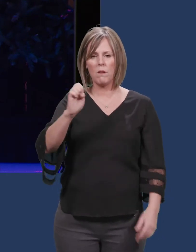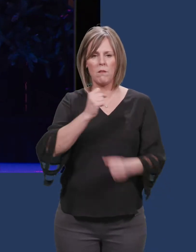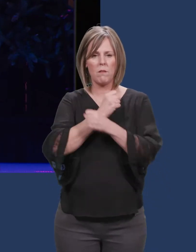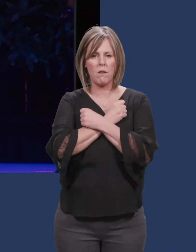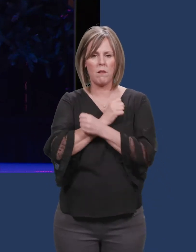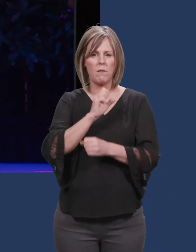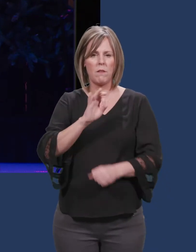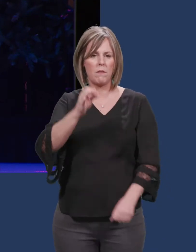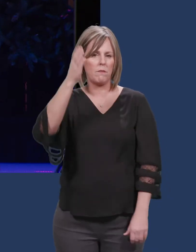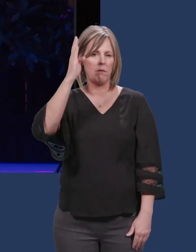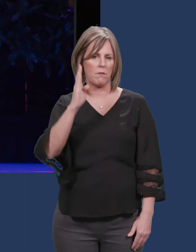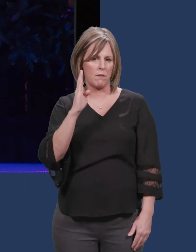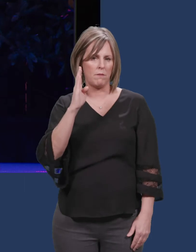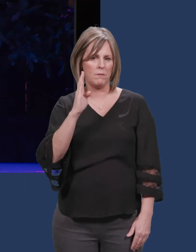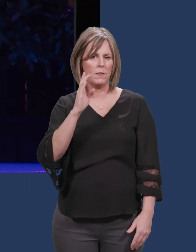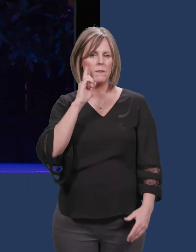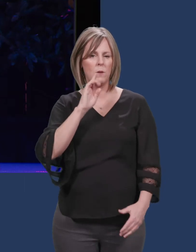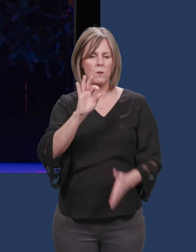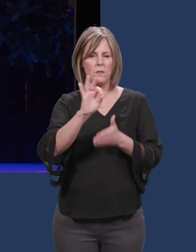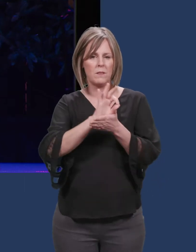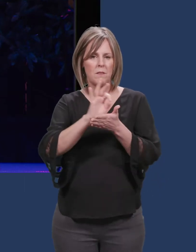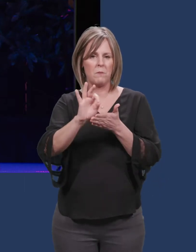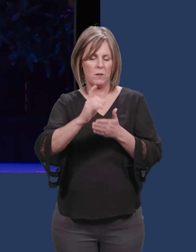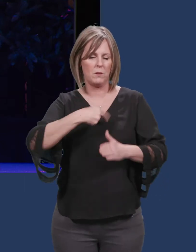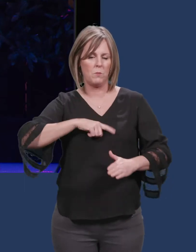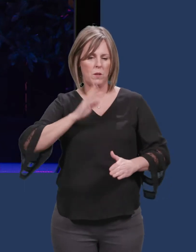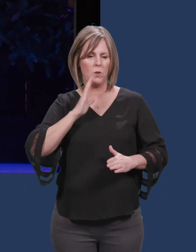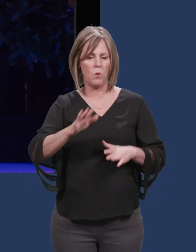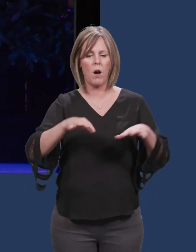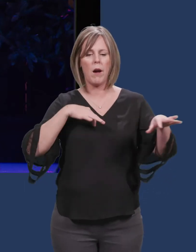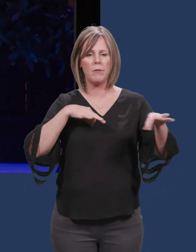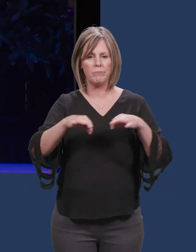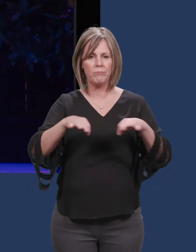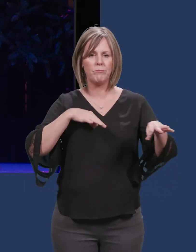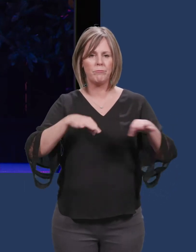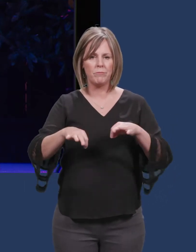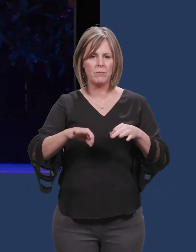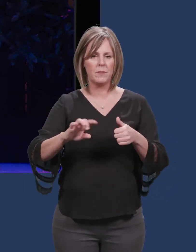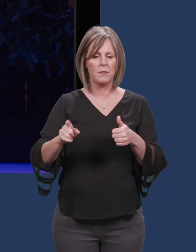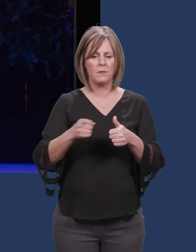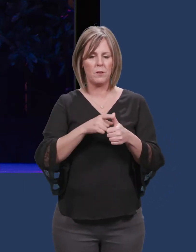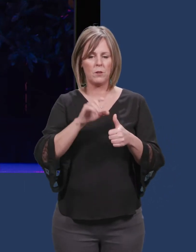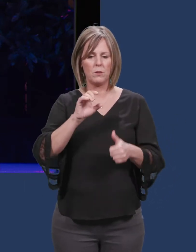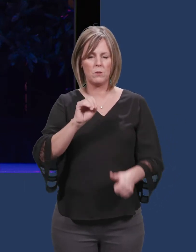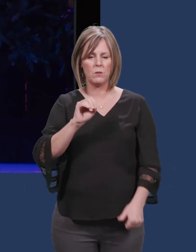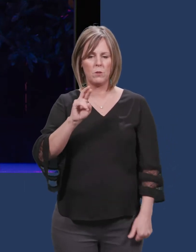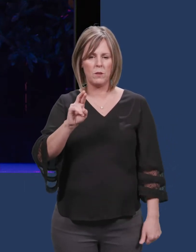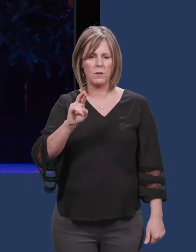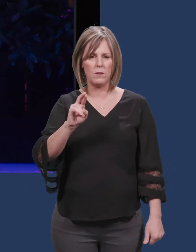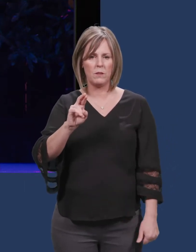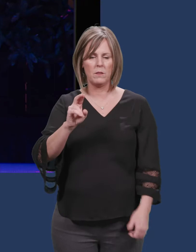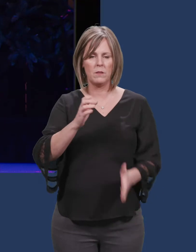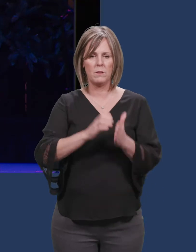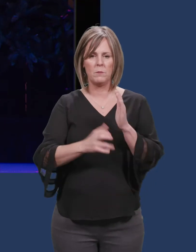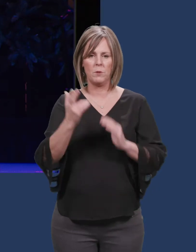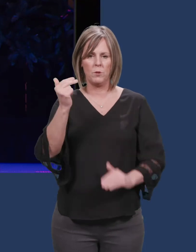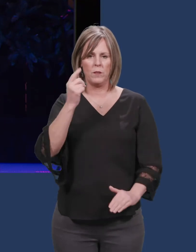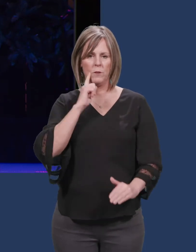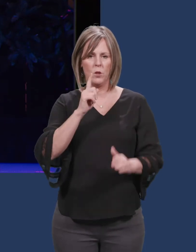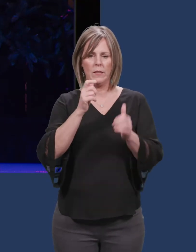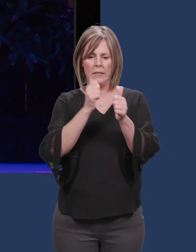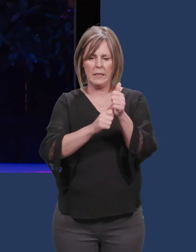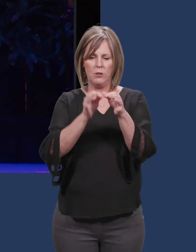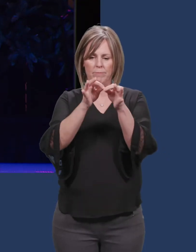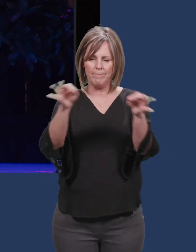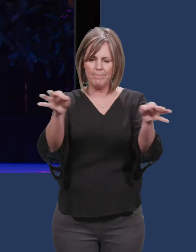for the next 9 weeks, we're just going to walk through 1 Corinthians 13, phrase by phrase. Now, even